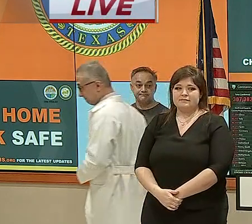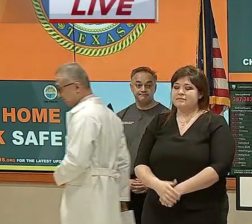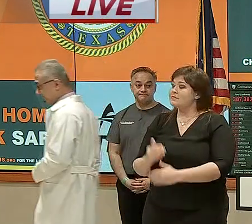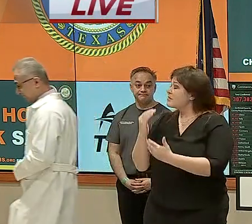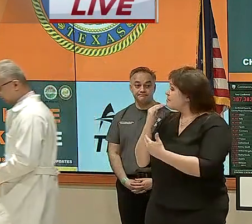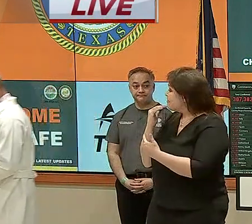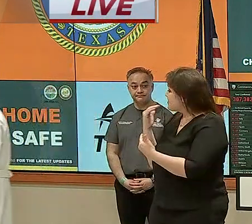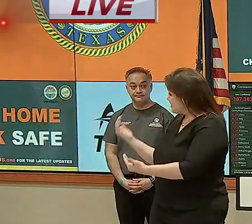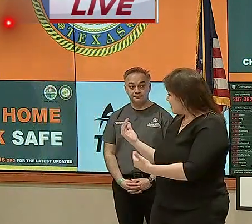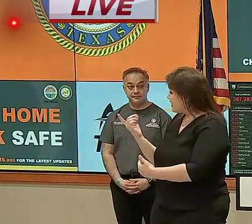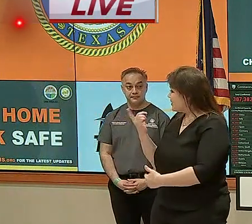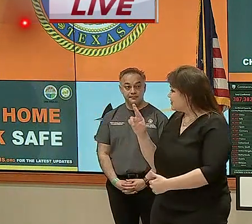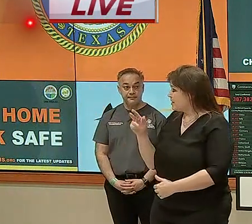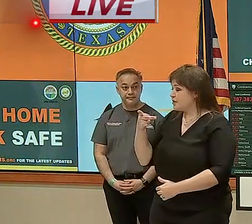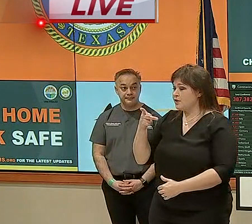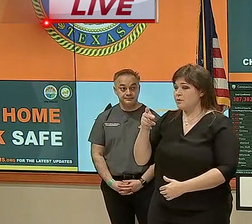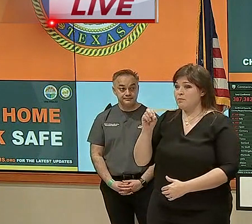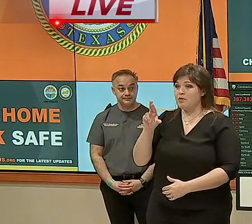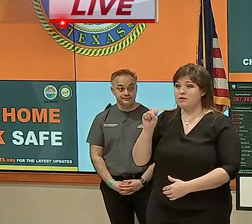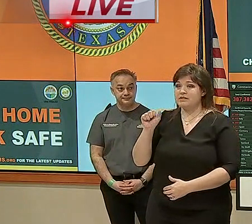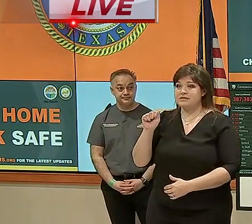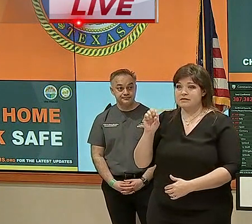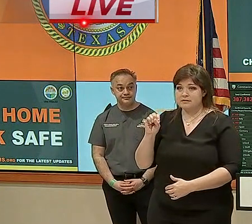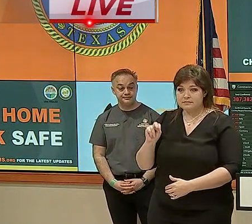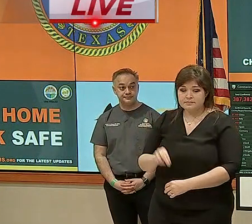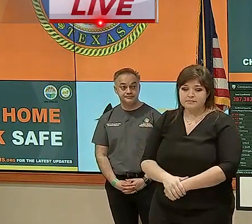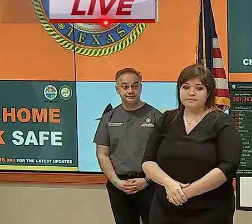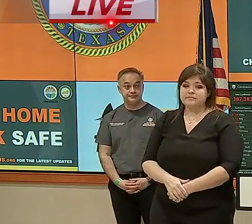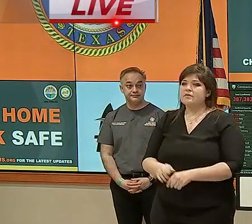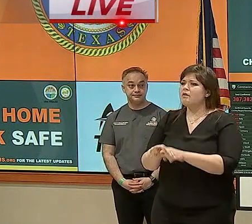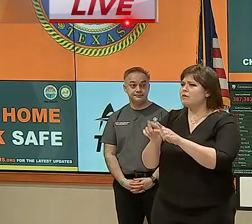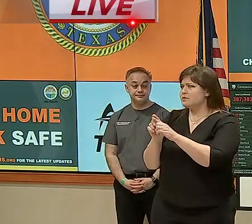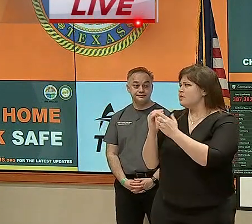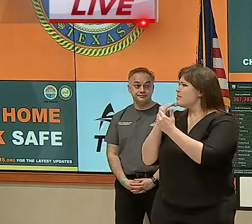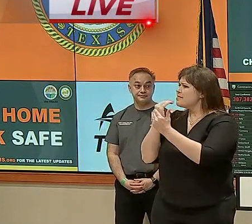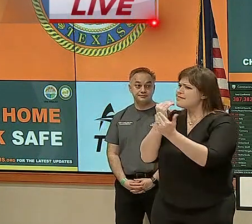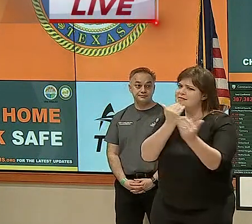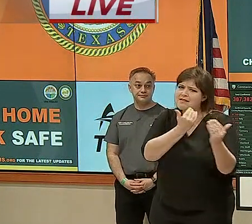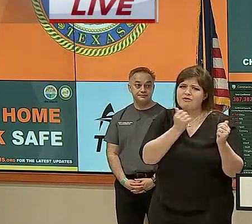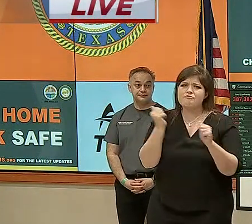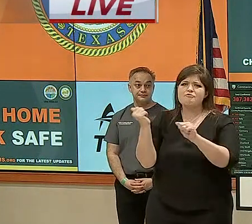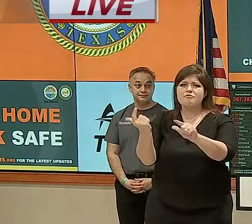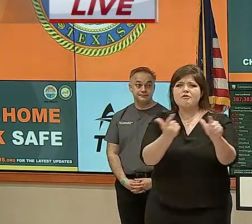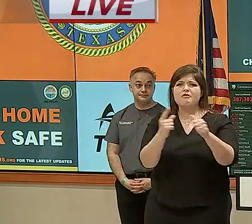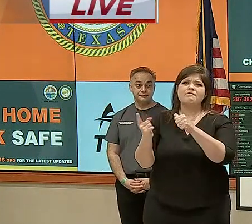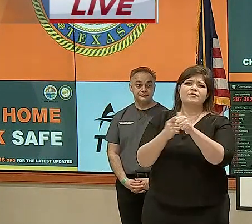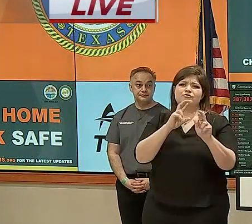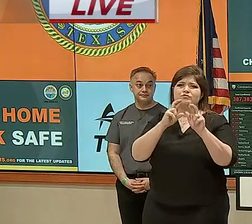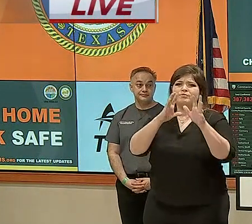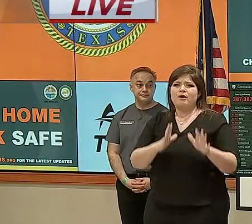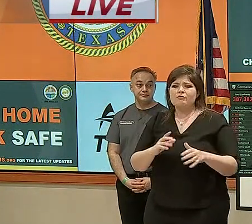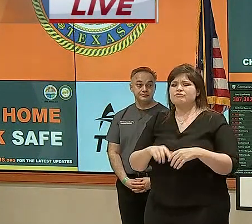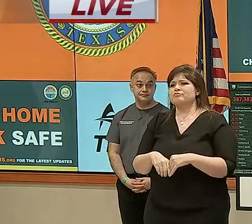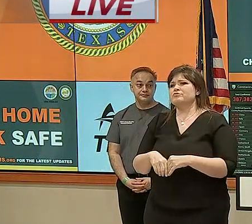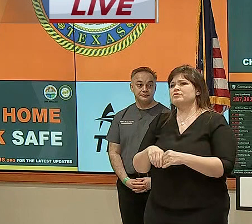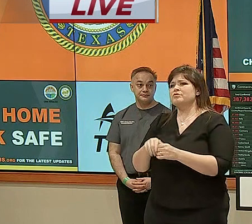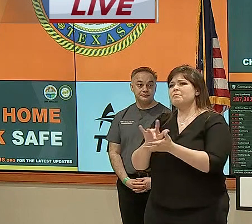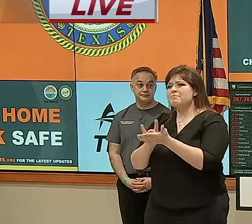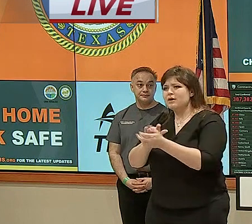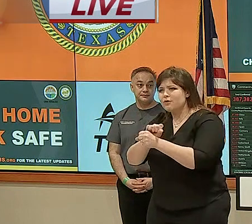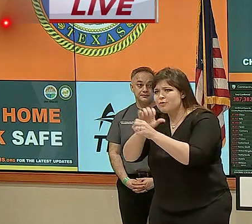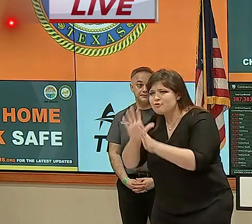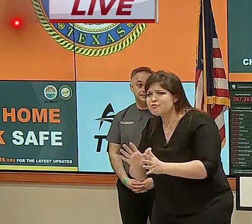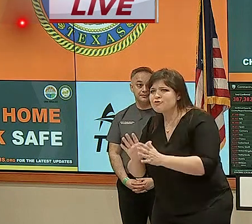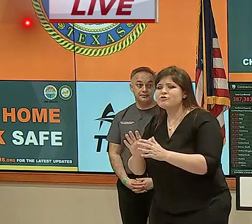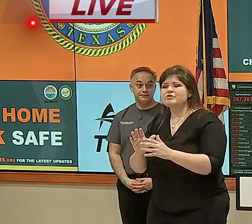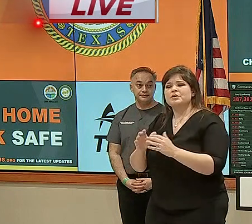Thank you so much, Dr. Porsa, and I do want to echo the thanks to all of our first responders, frontline medical workers who